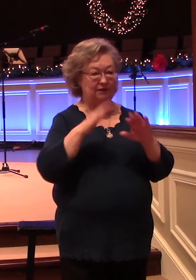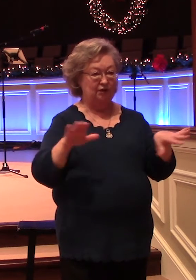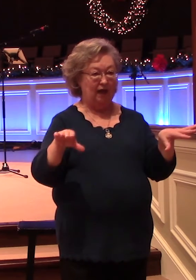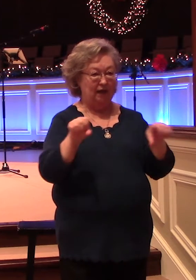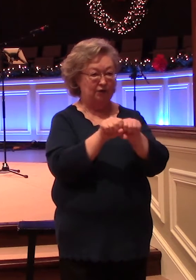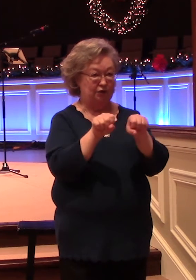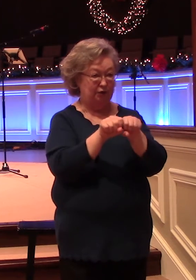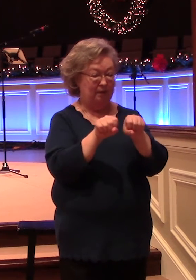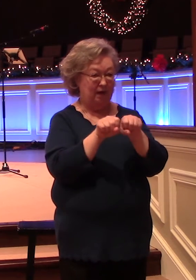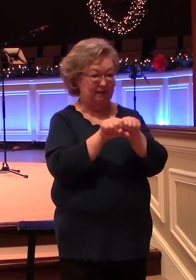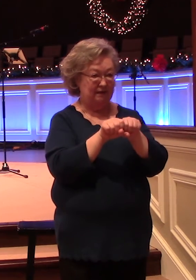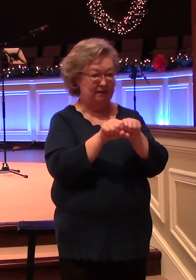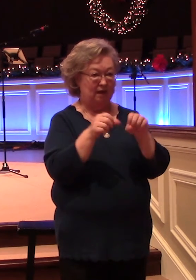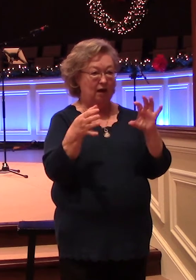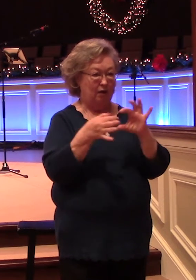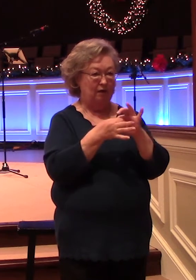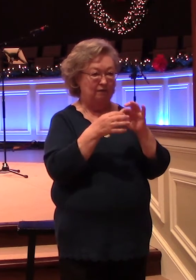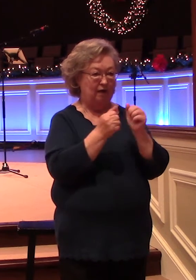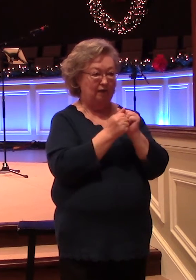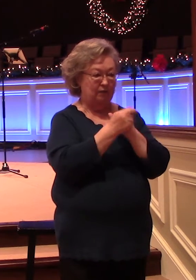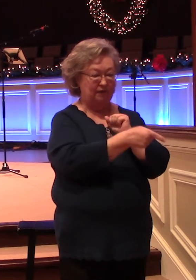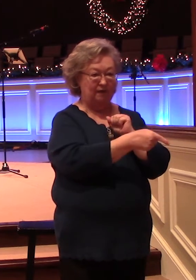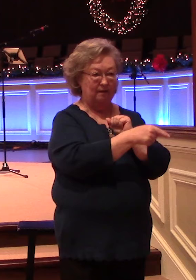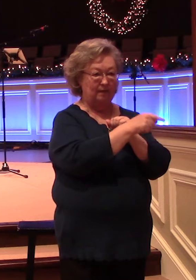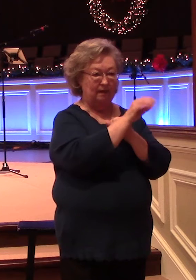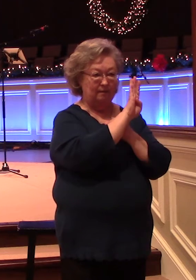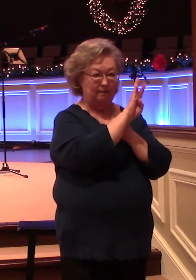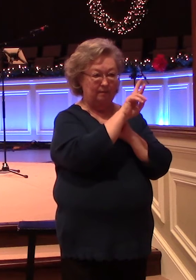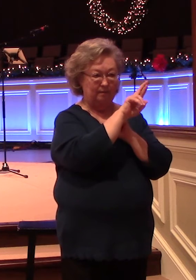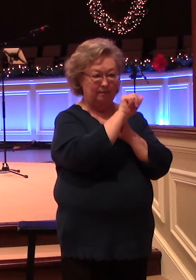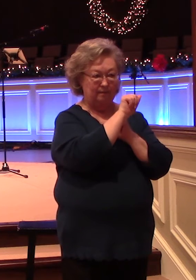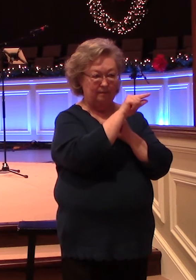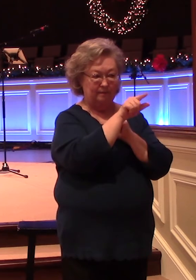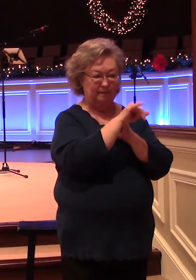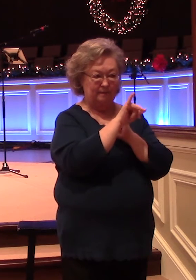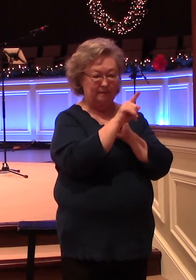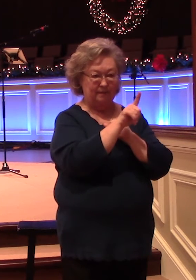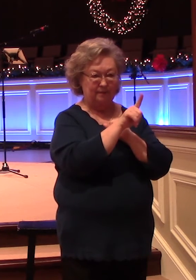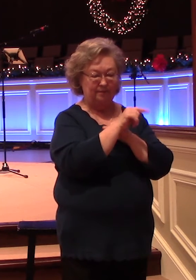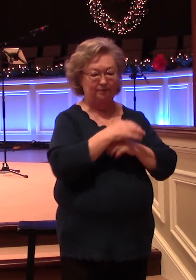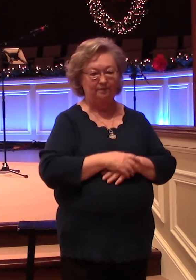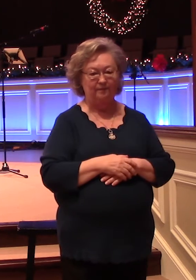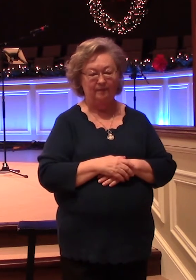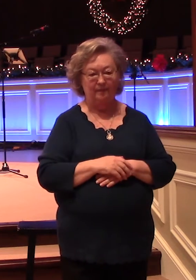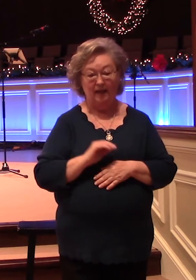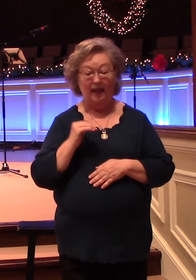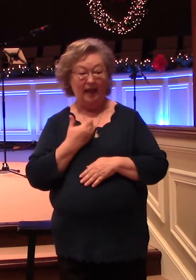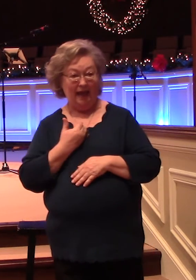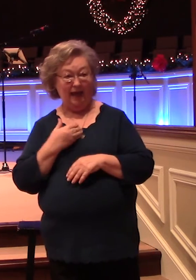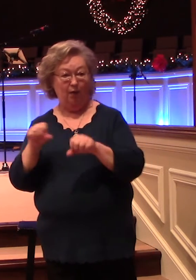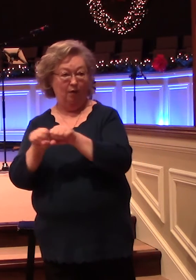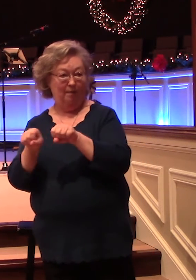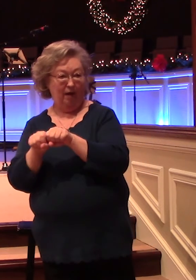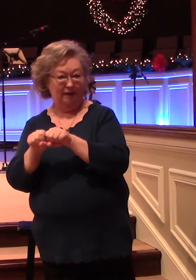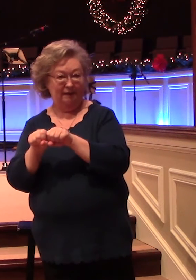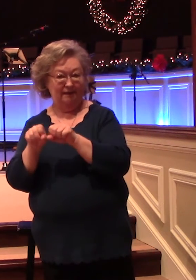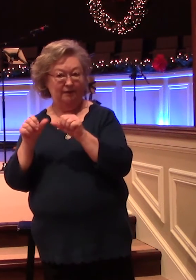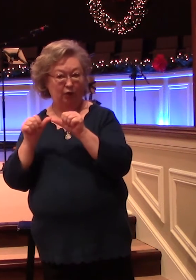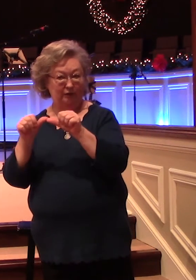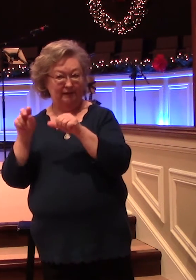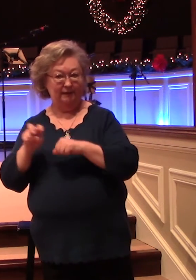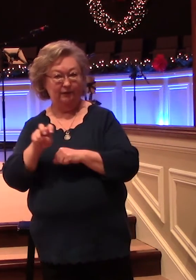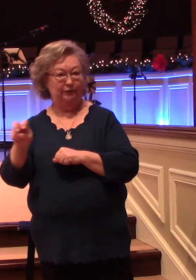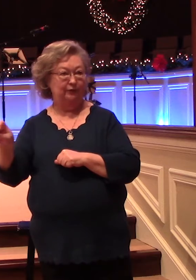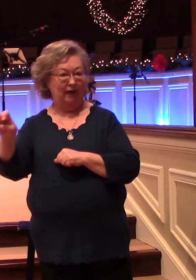they're not the ones that we packed. Ours are still on the way. But believers in the United States somewhere, because